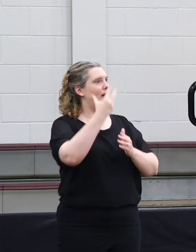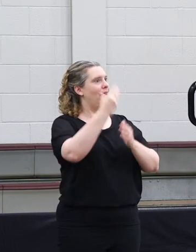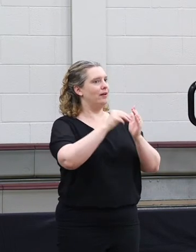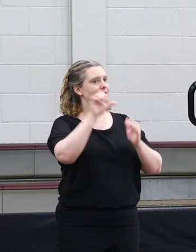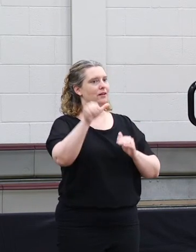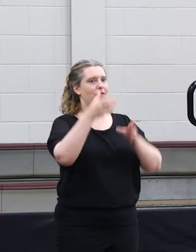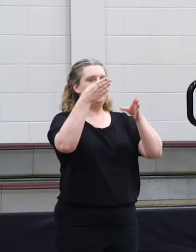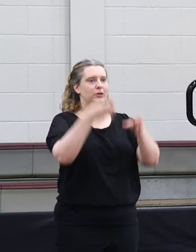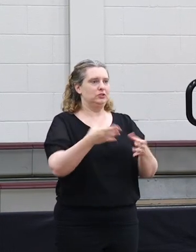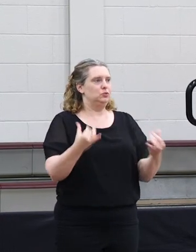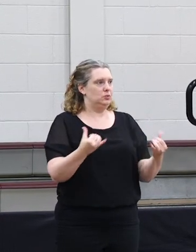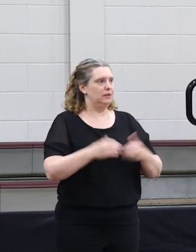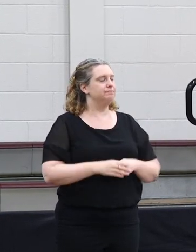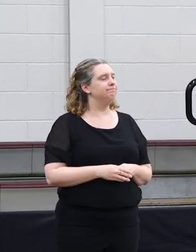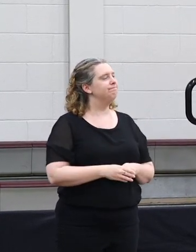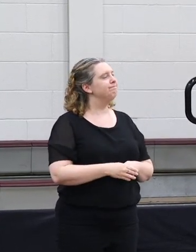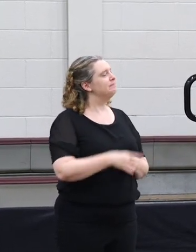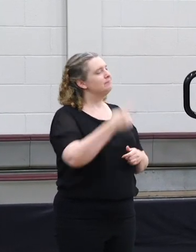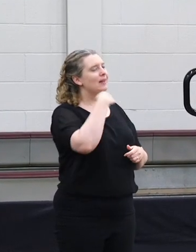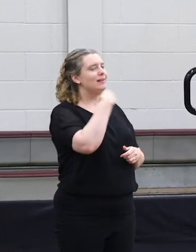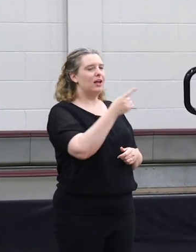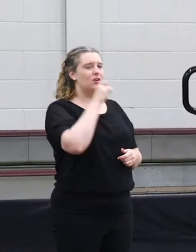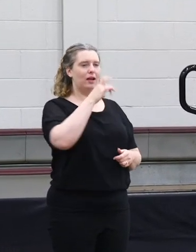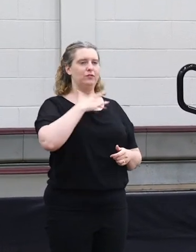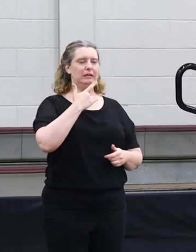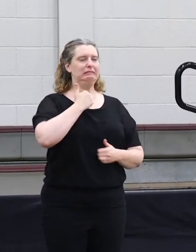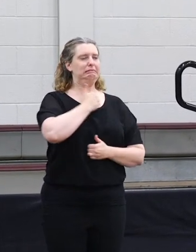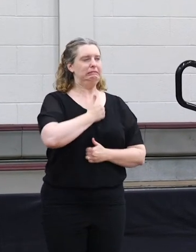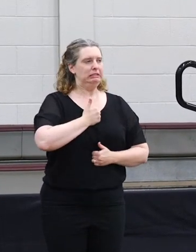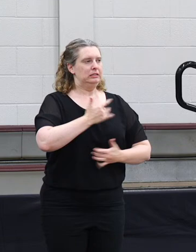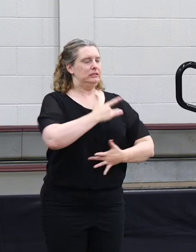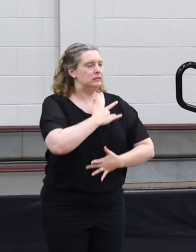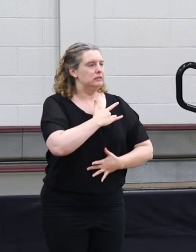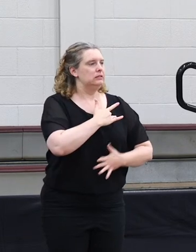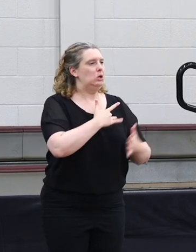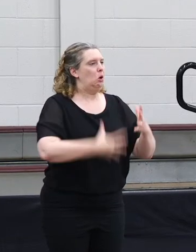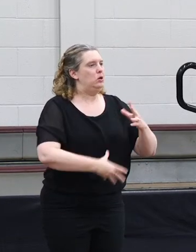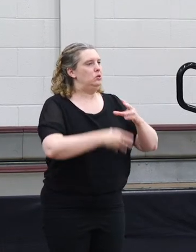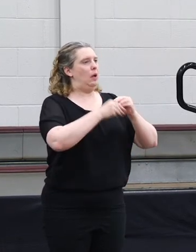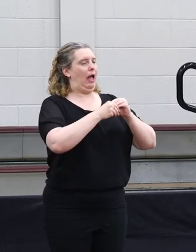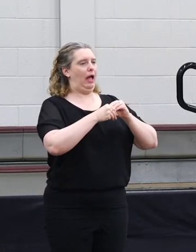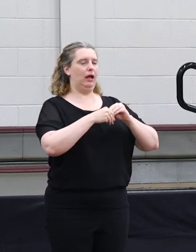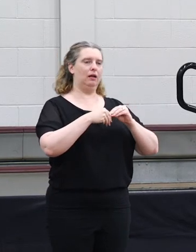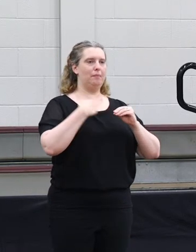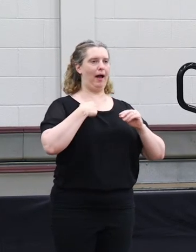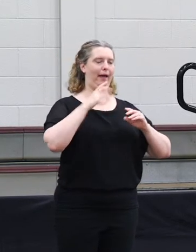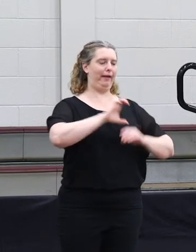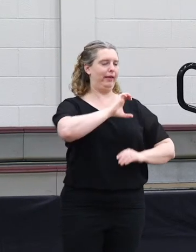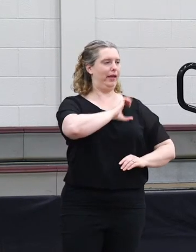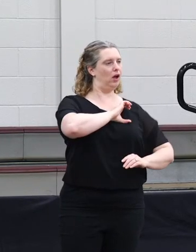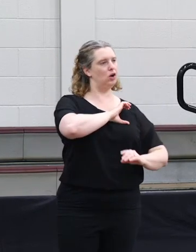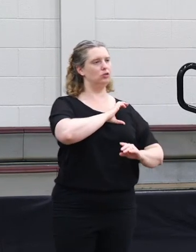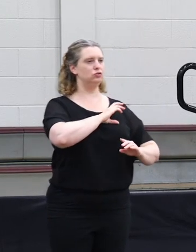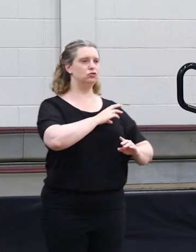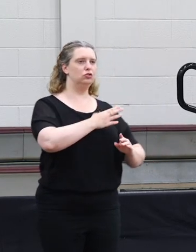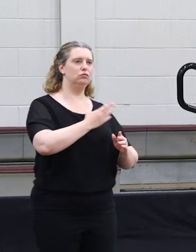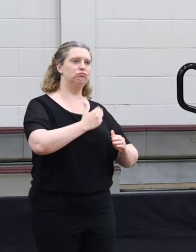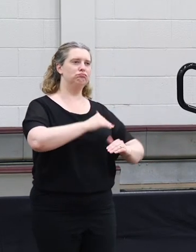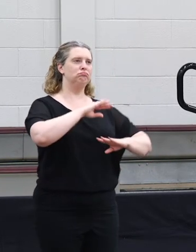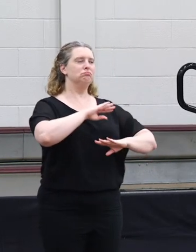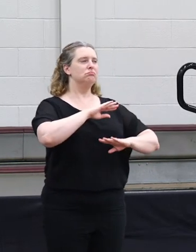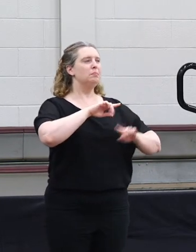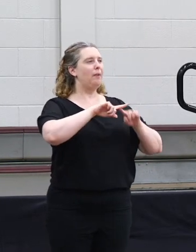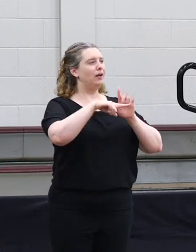audience today. I tell you this not to make you feel sorry to me or to add depth to my character, but to show you that I know what I'm talking